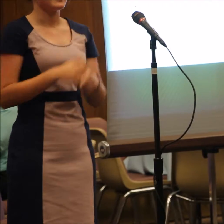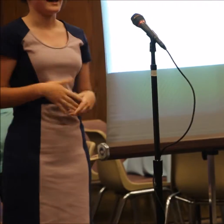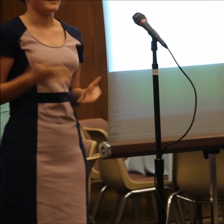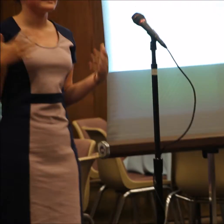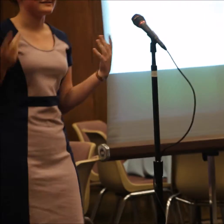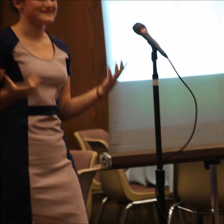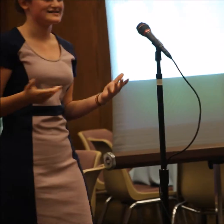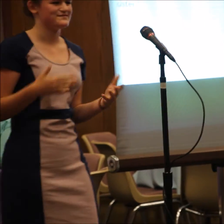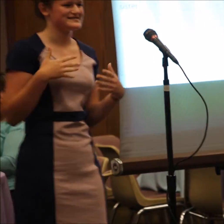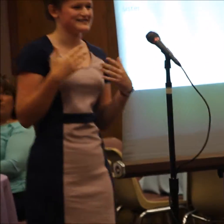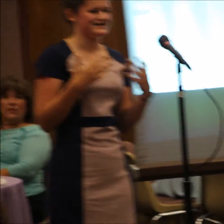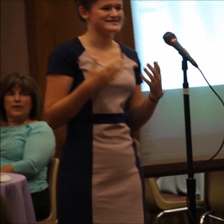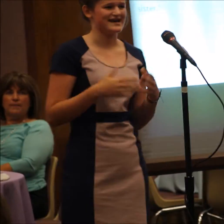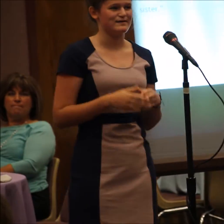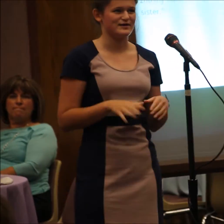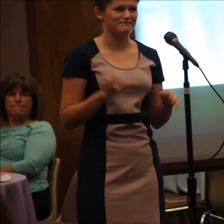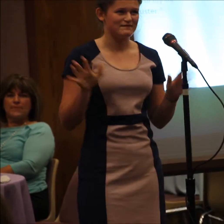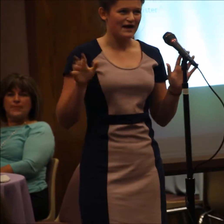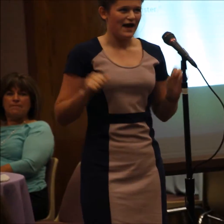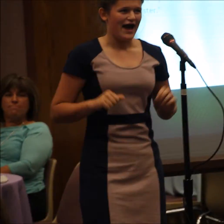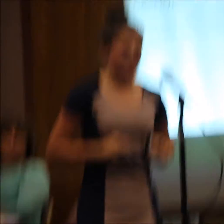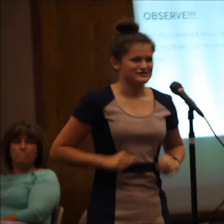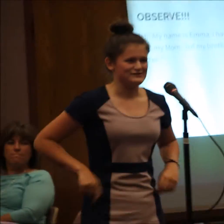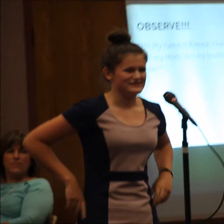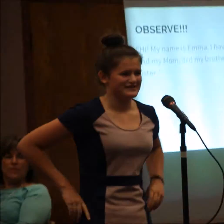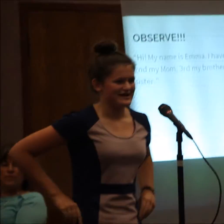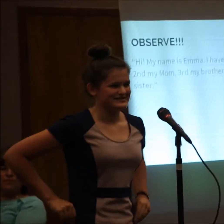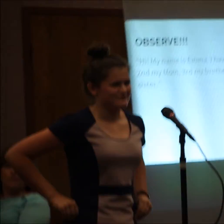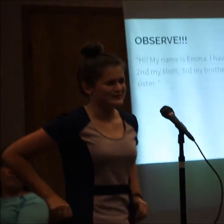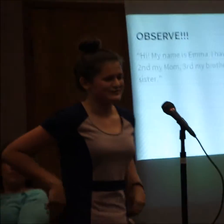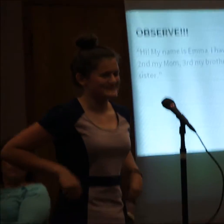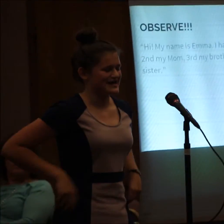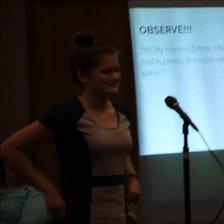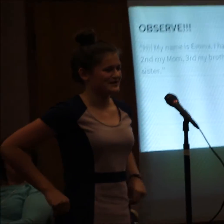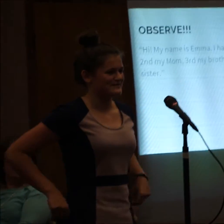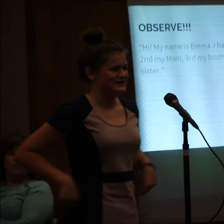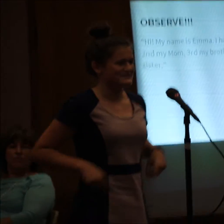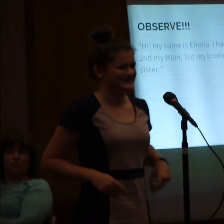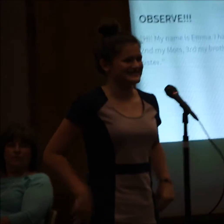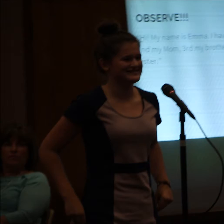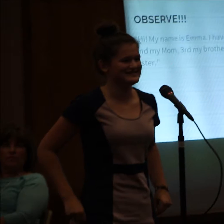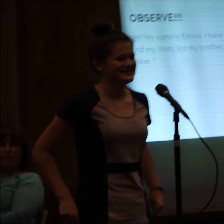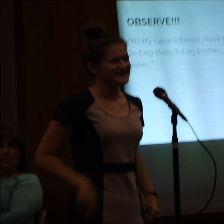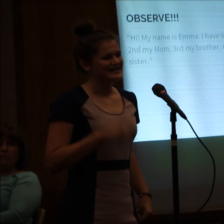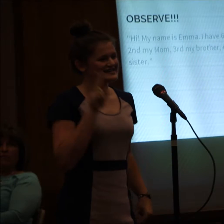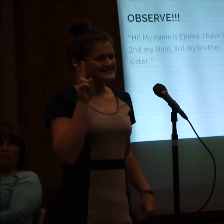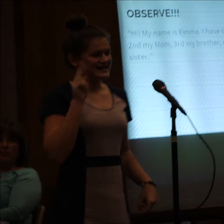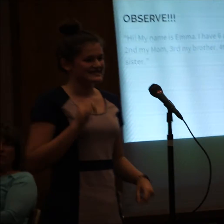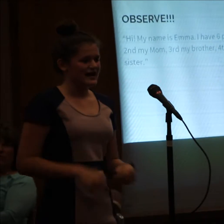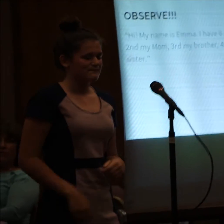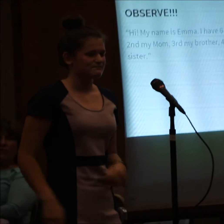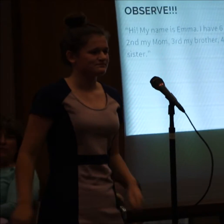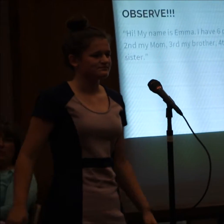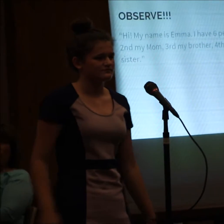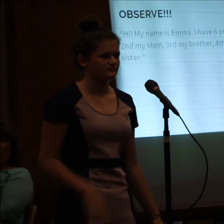Okay, so that's basically how you sign it, but actual deaf people can sign it better than me, but second time.